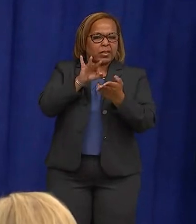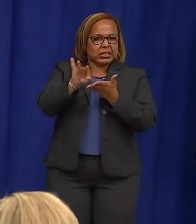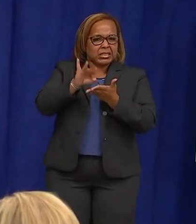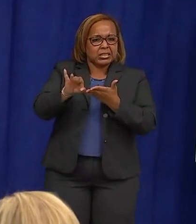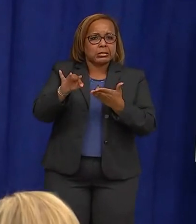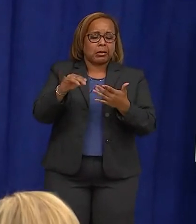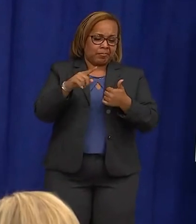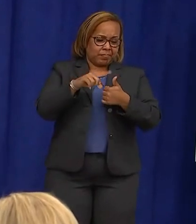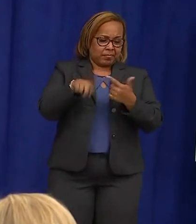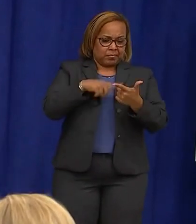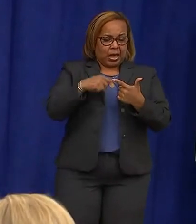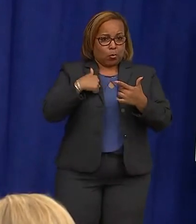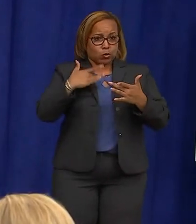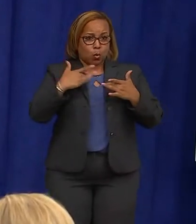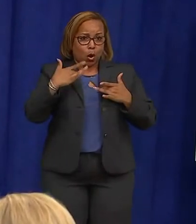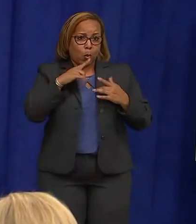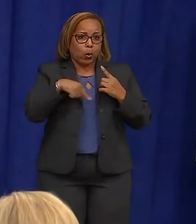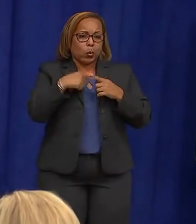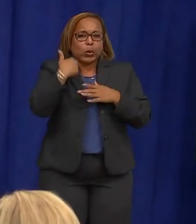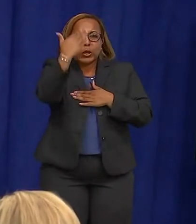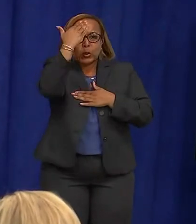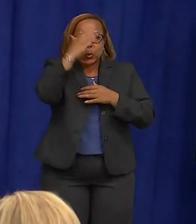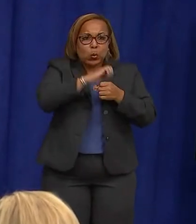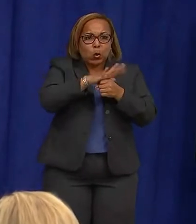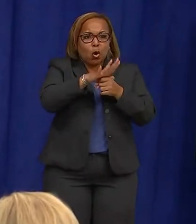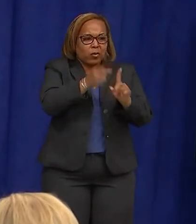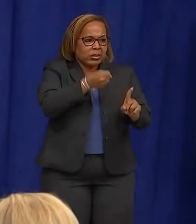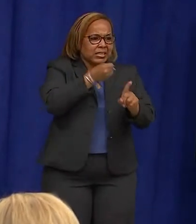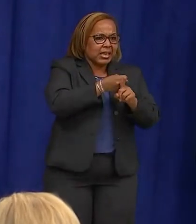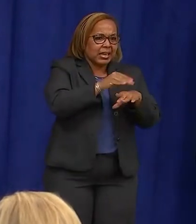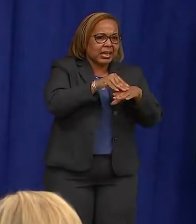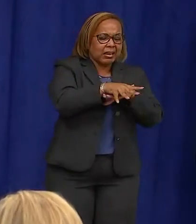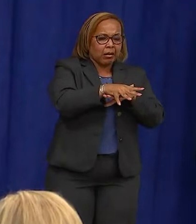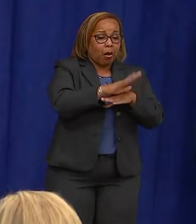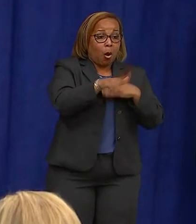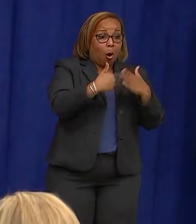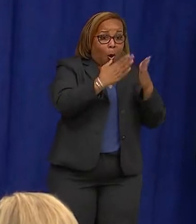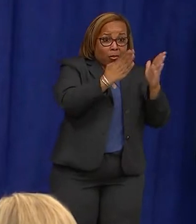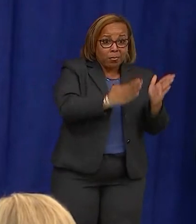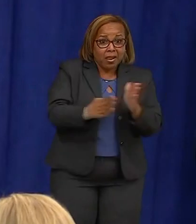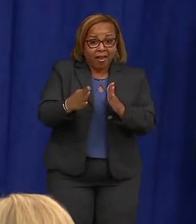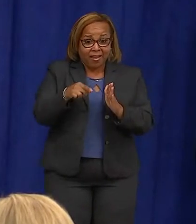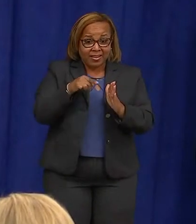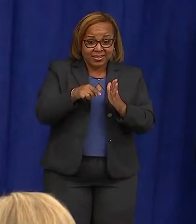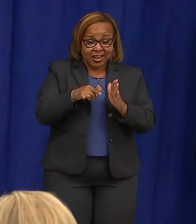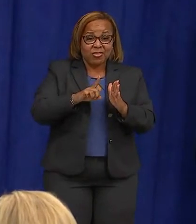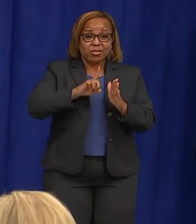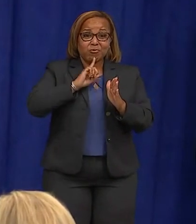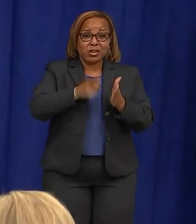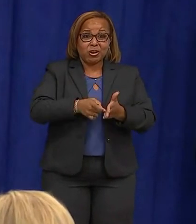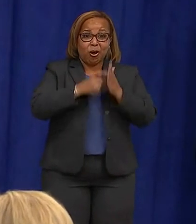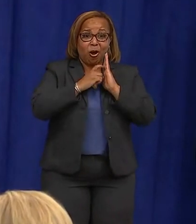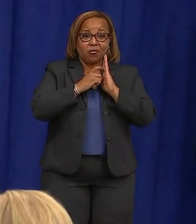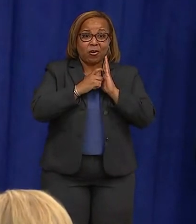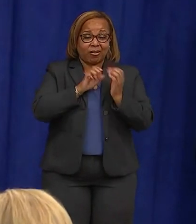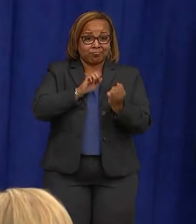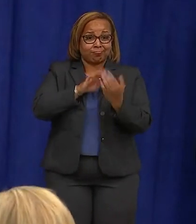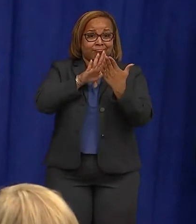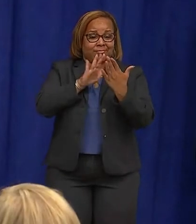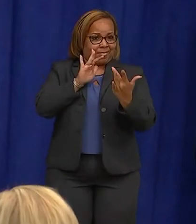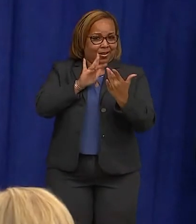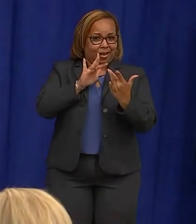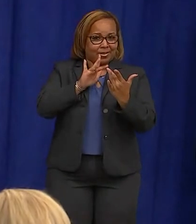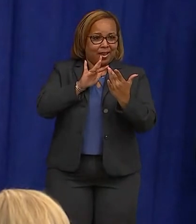worried when we knew that COVID was hitting and all the plans that really called for in-person